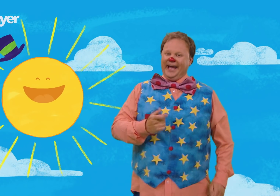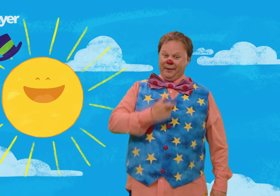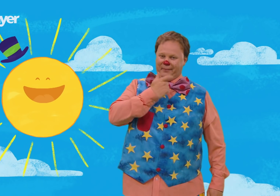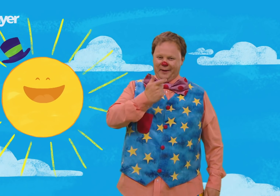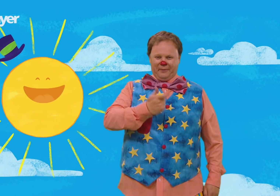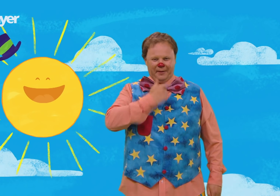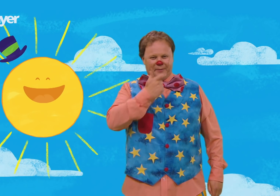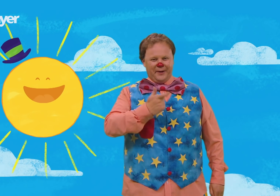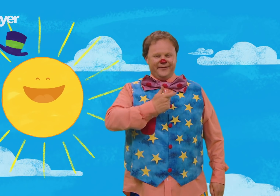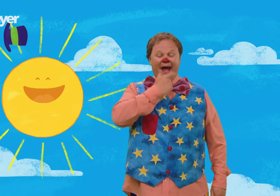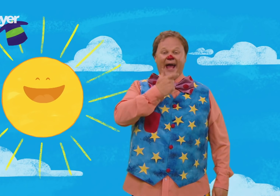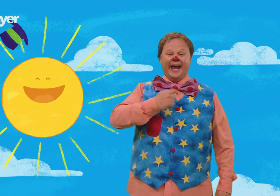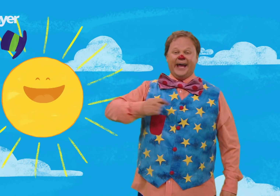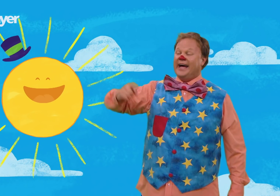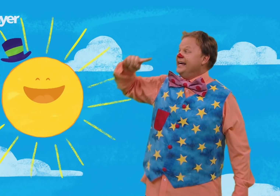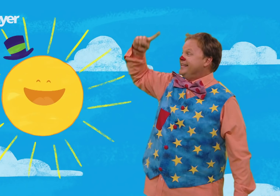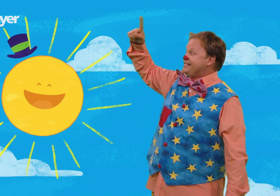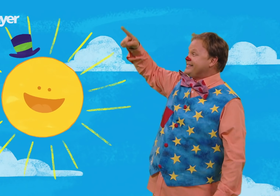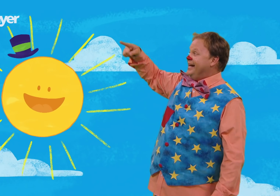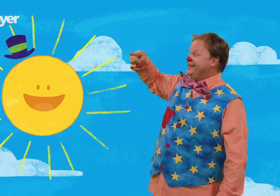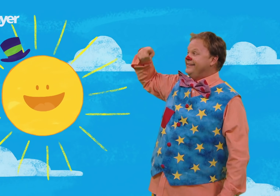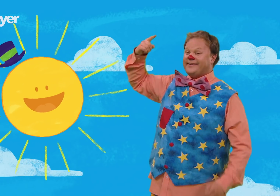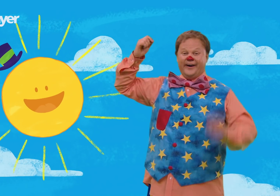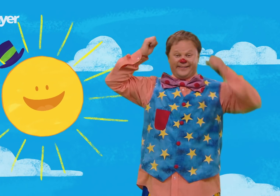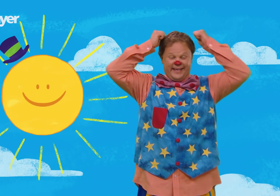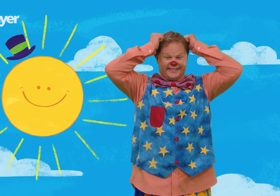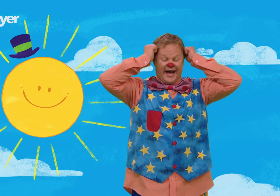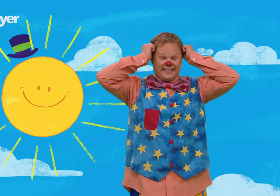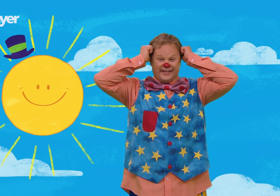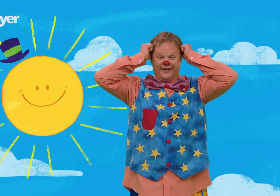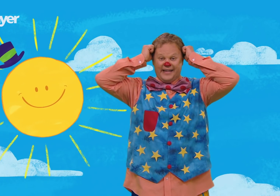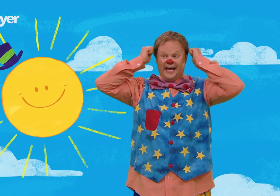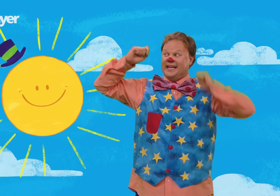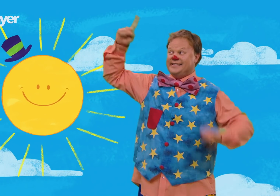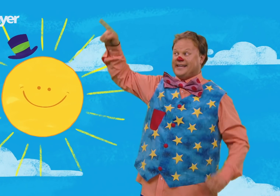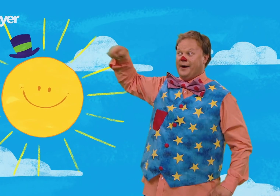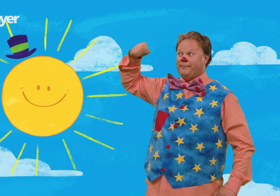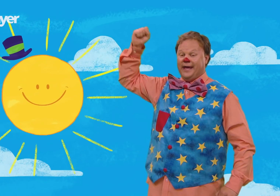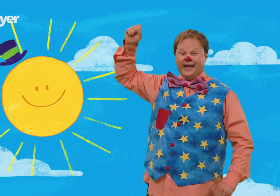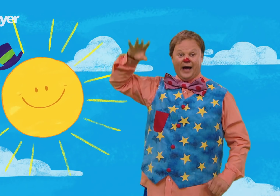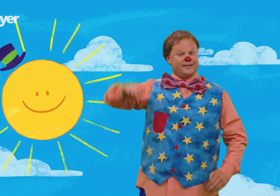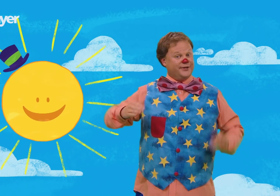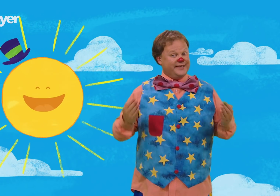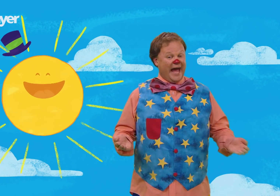Hip, hip, hip, hooray! The sun has got his hat on and he's coming out